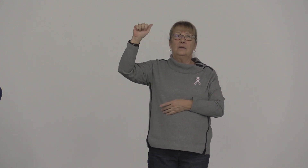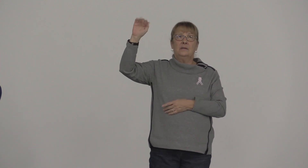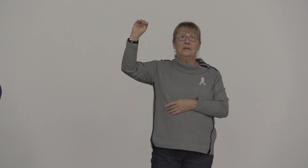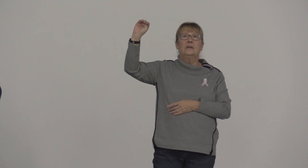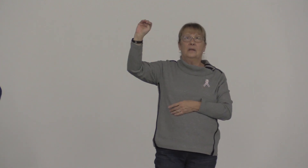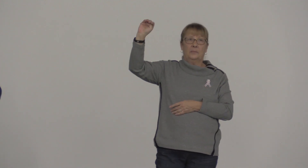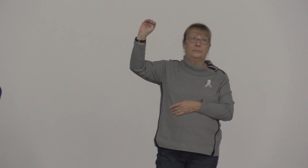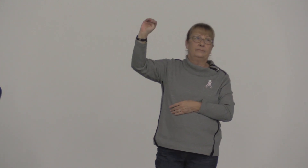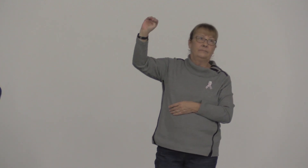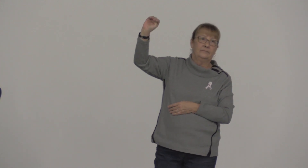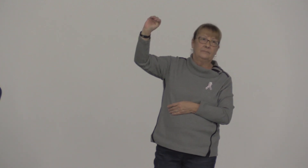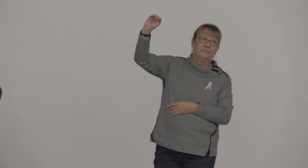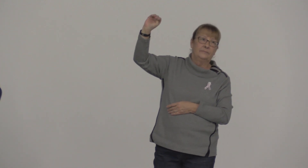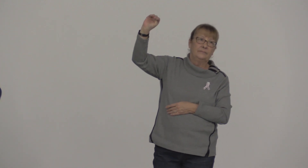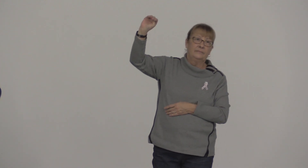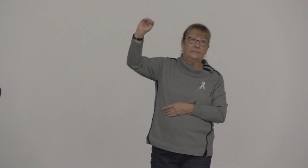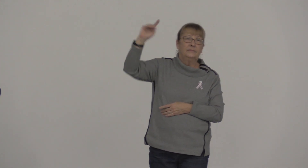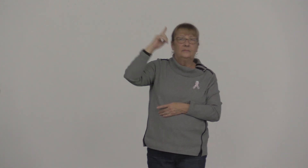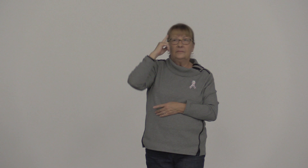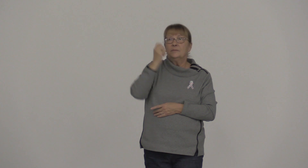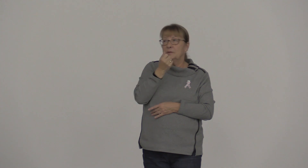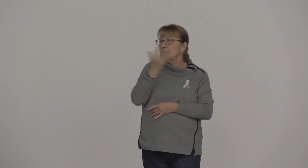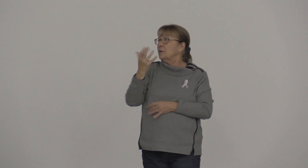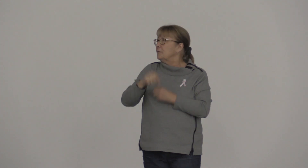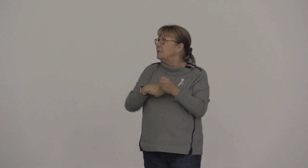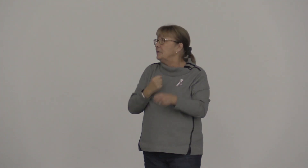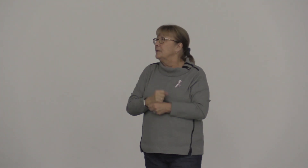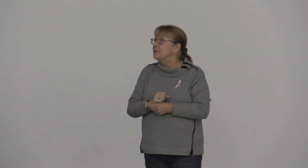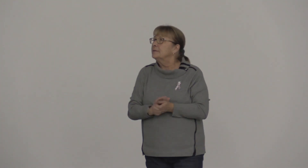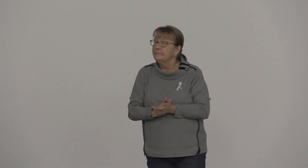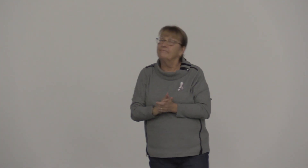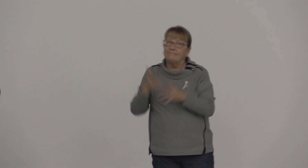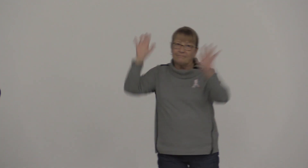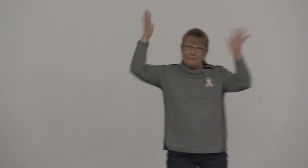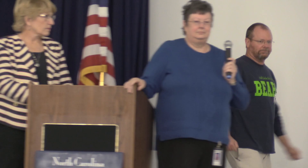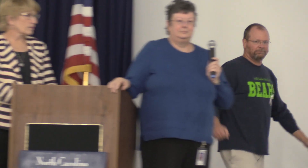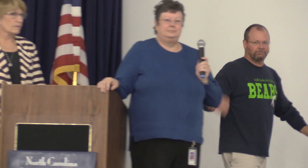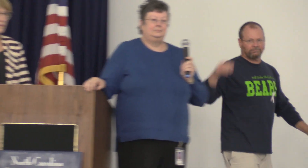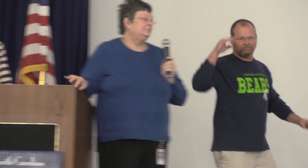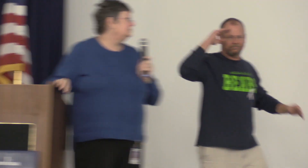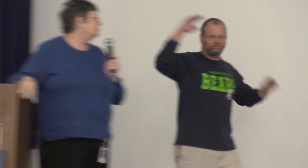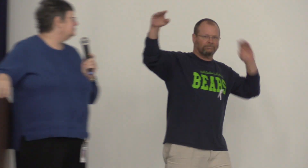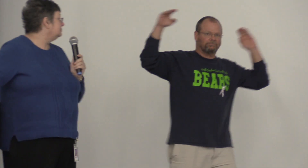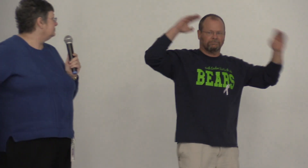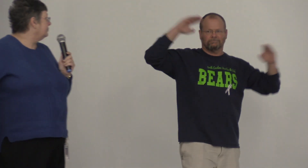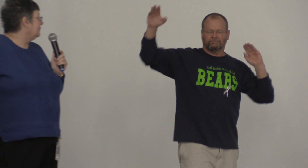Donald Connor, and he served in Vietnam for several years.